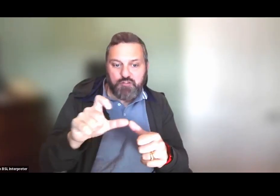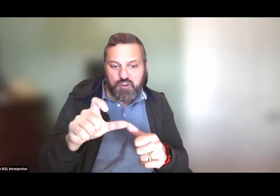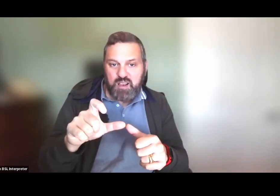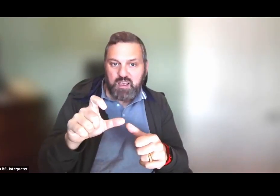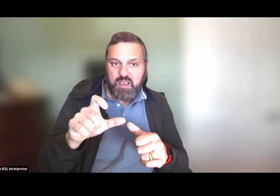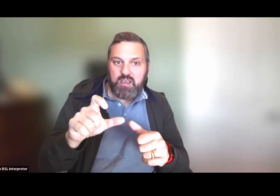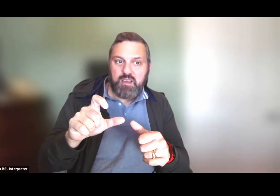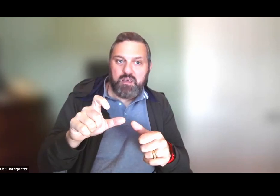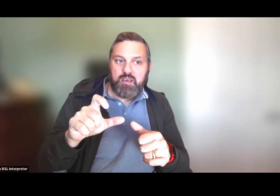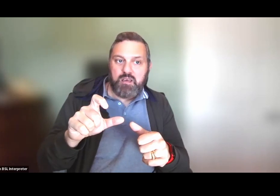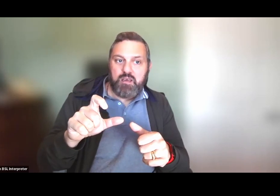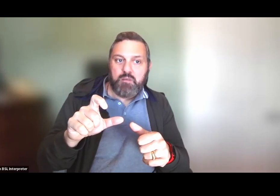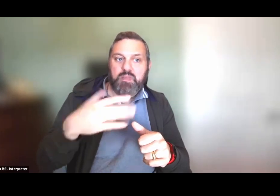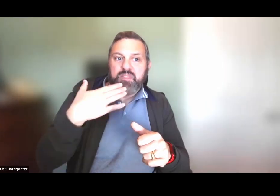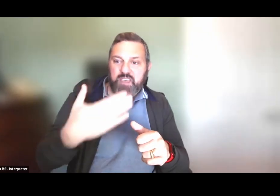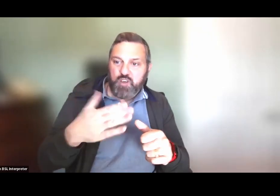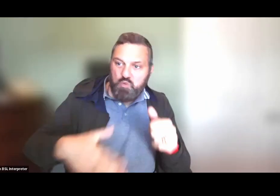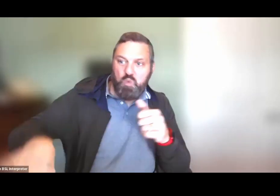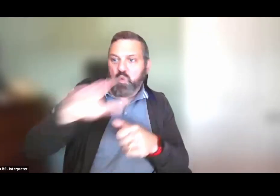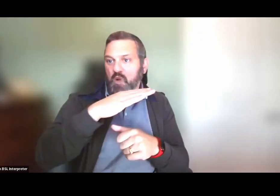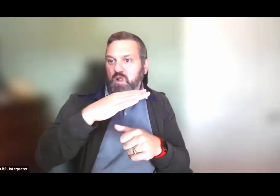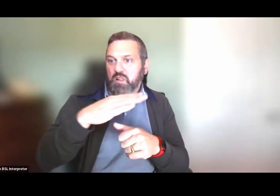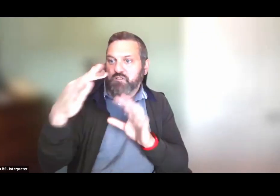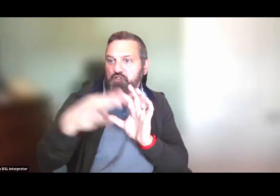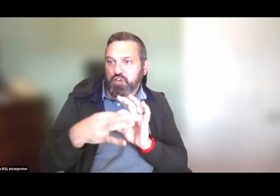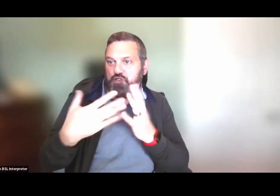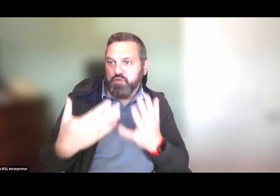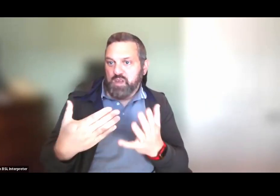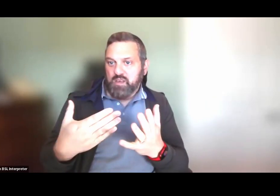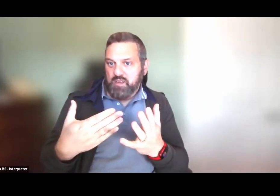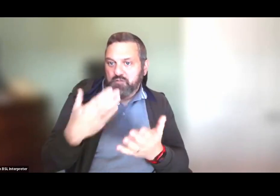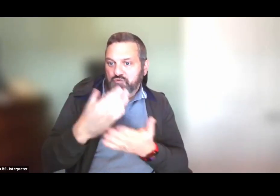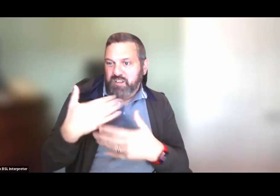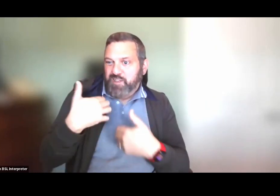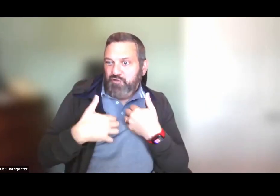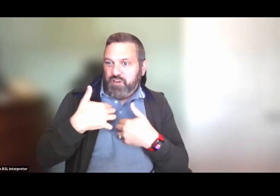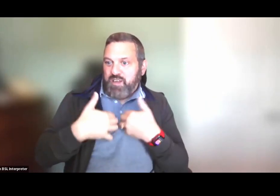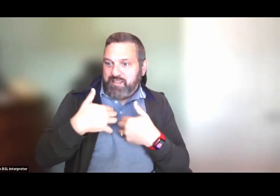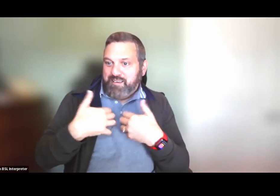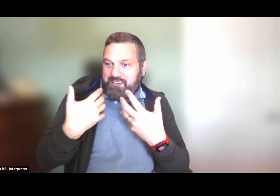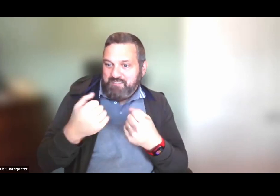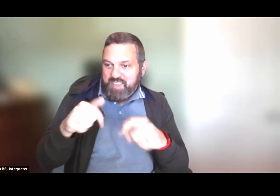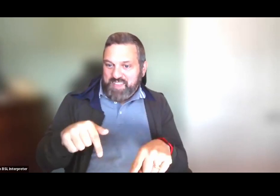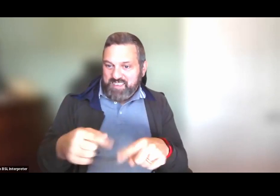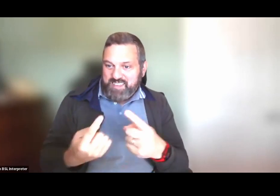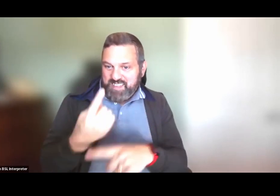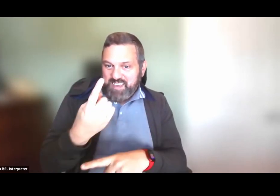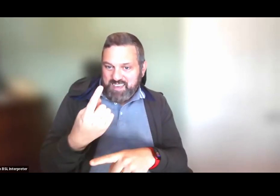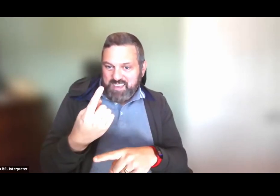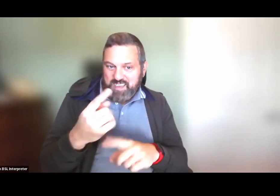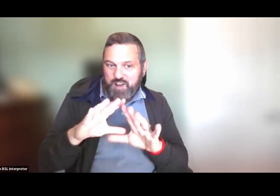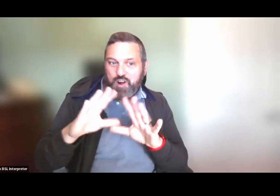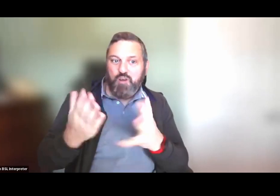Beth. But thank you to everybody for joining us today. It's a complete thrill for us that there's this crazy thing called Global Doughnut